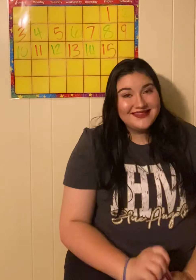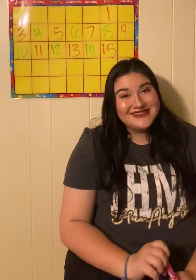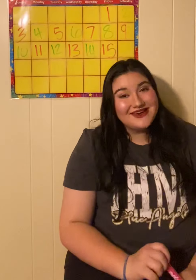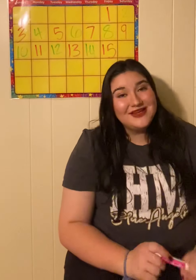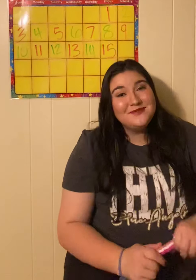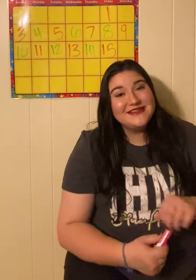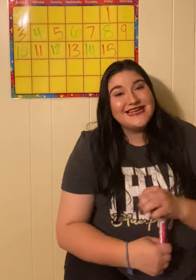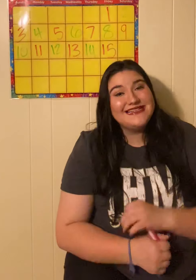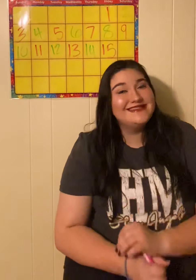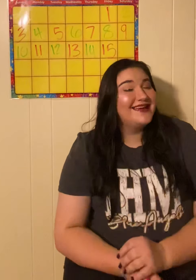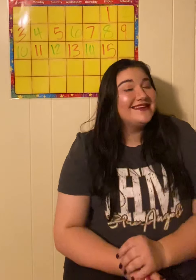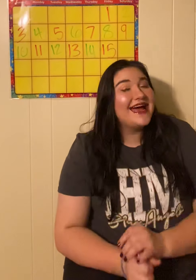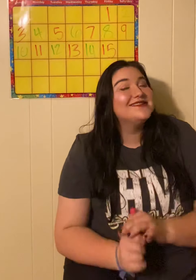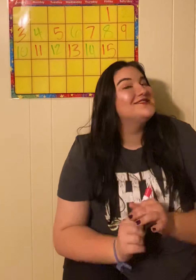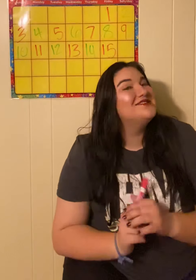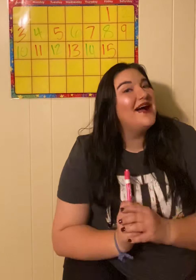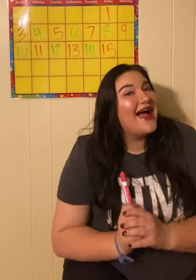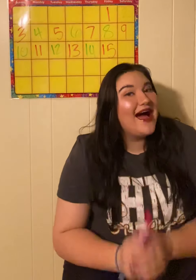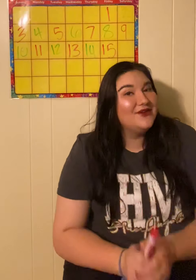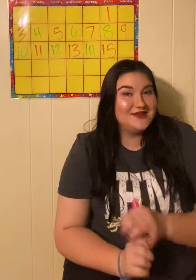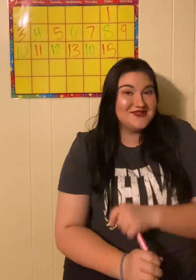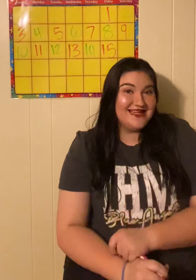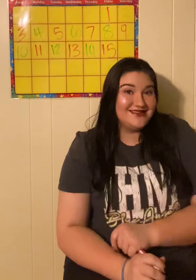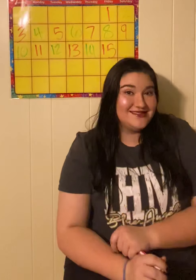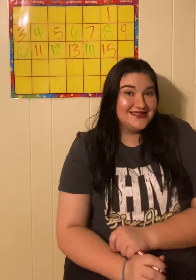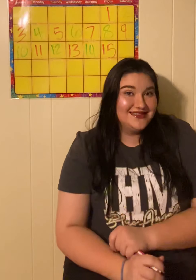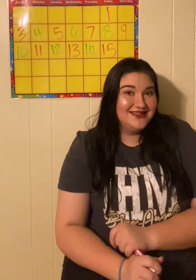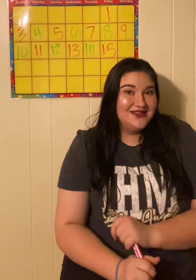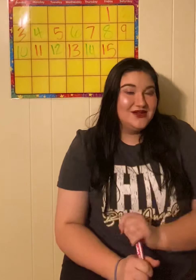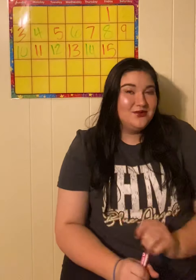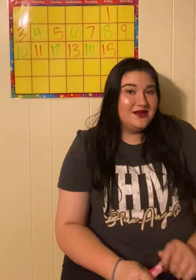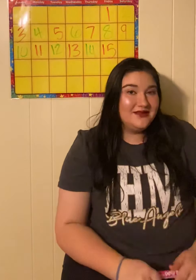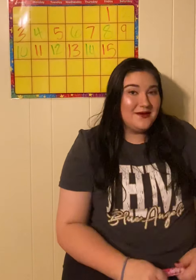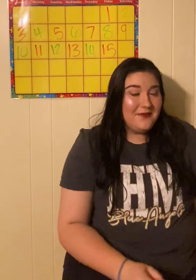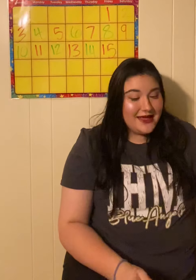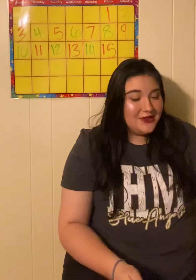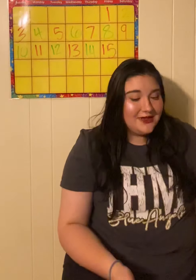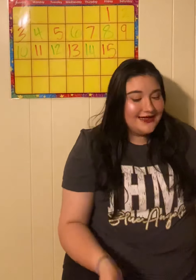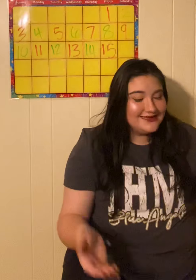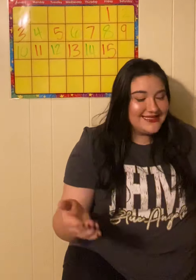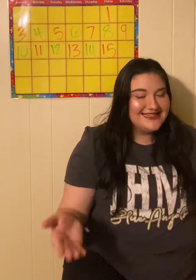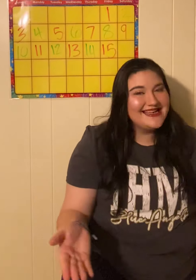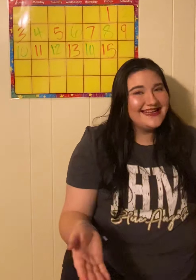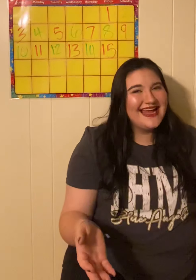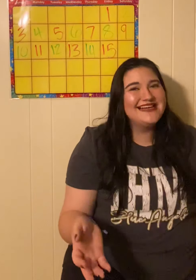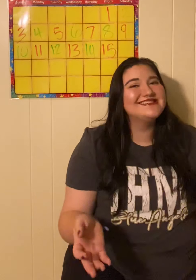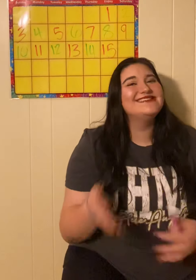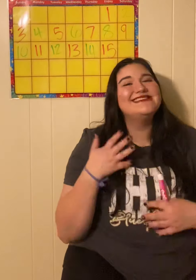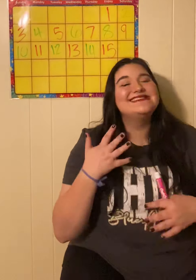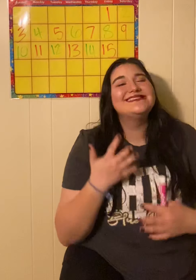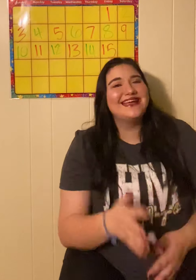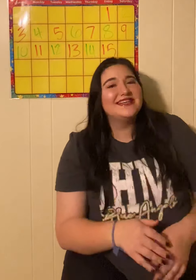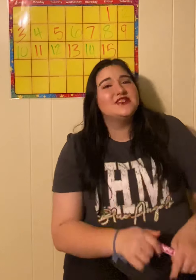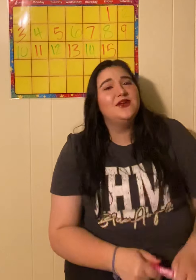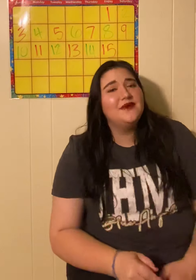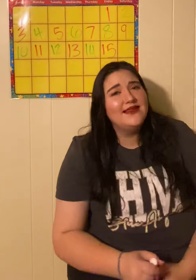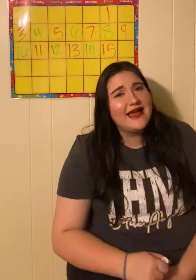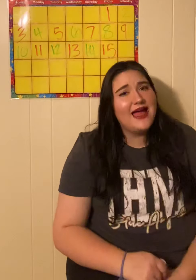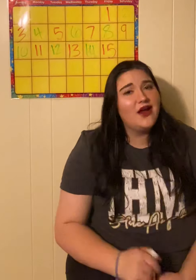That's right, you build a sandcastle out of sand. One of the main ingredients in a sandcastle is sand, so you need that on